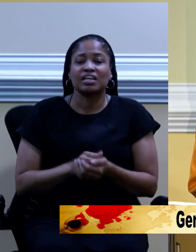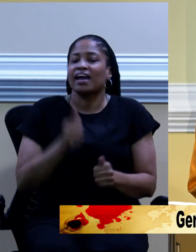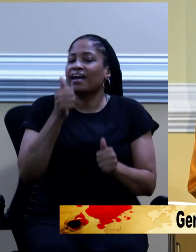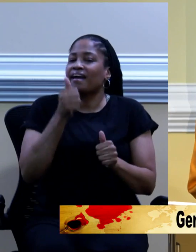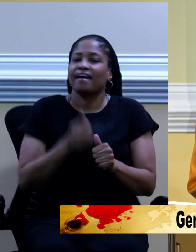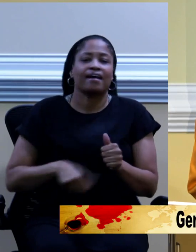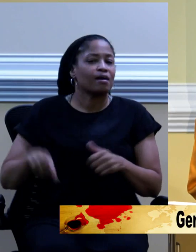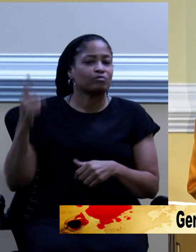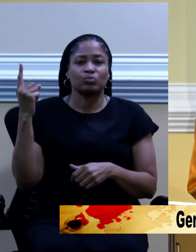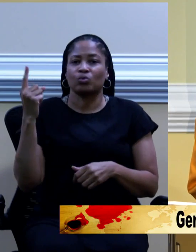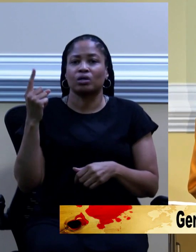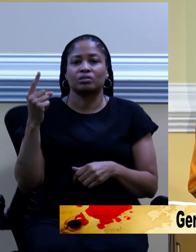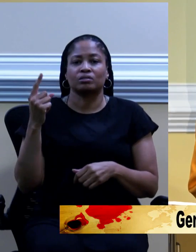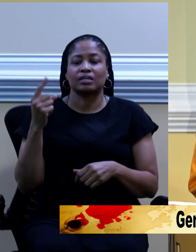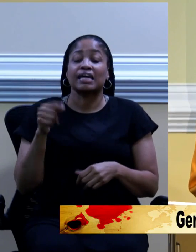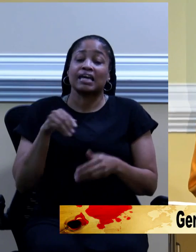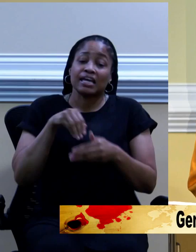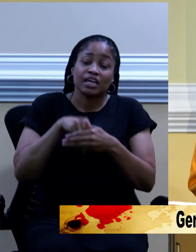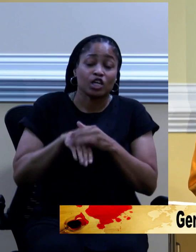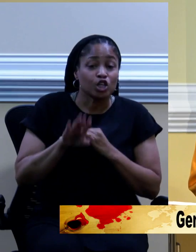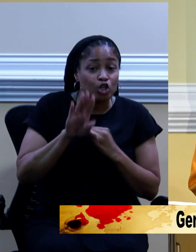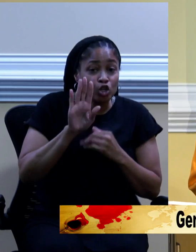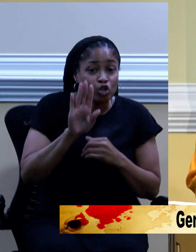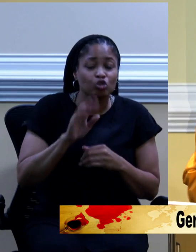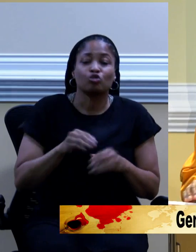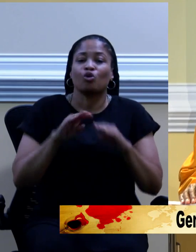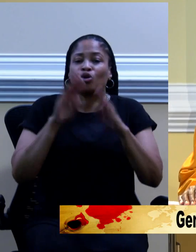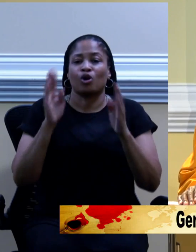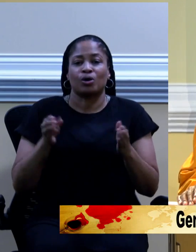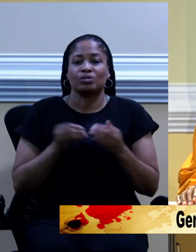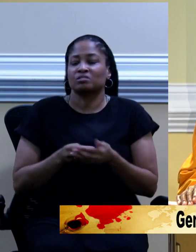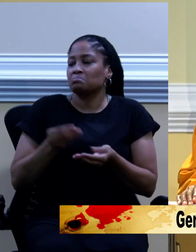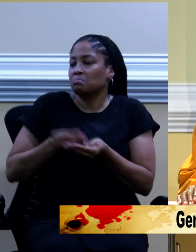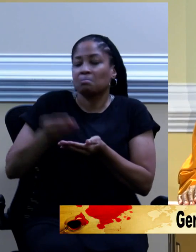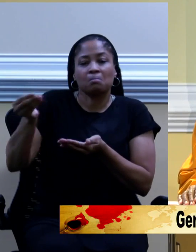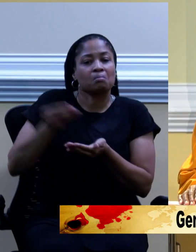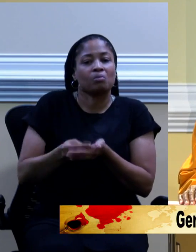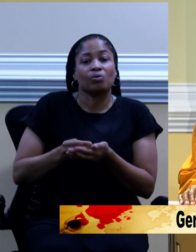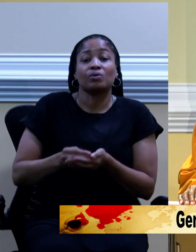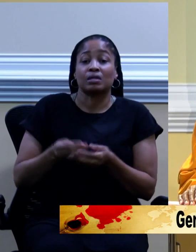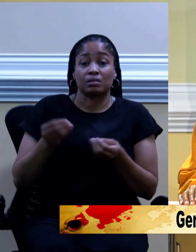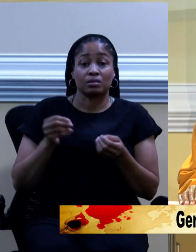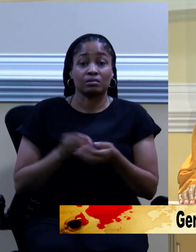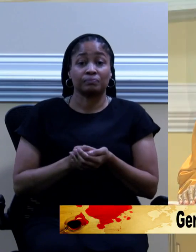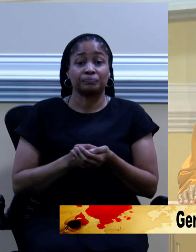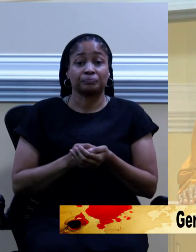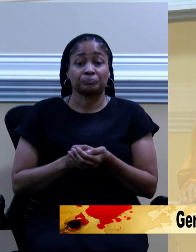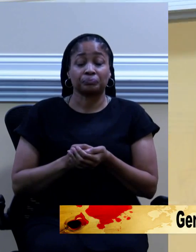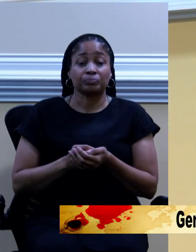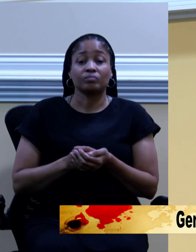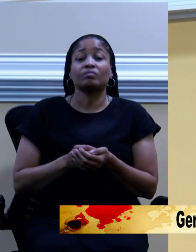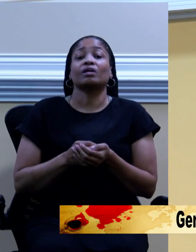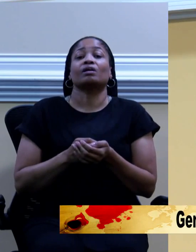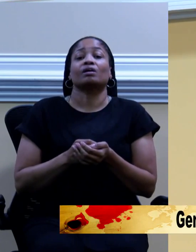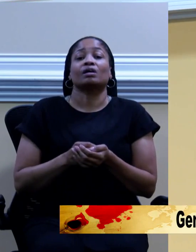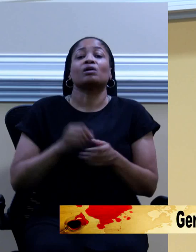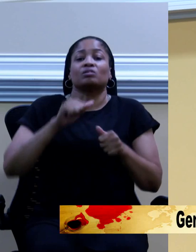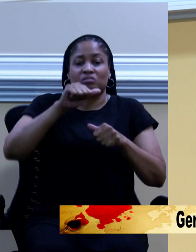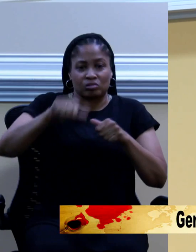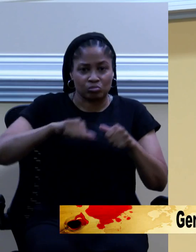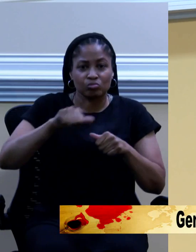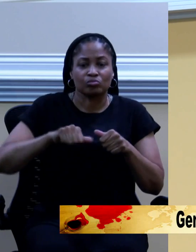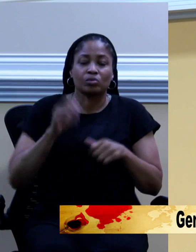One that's in your house or bought with money of any stranger that is not of your seed. Go ahead and read. He that is born in thy